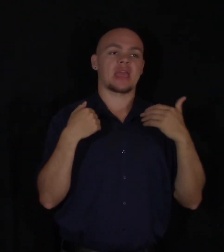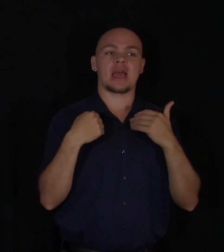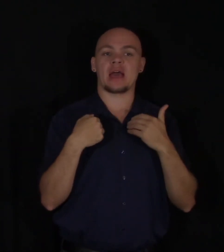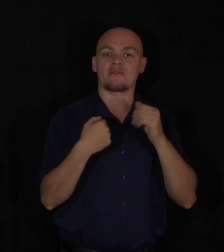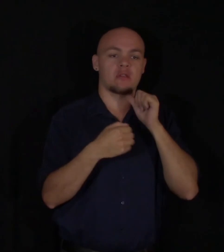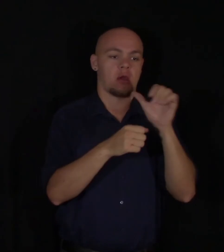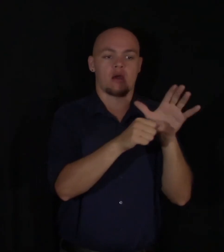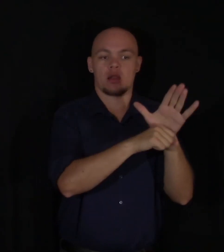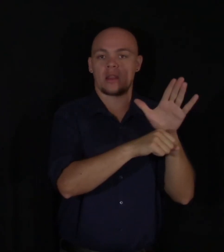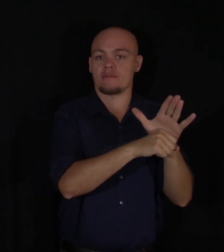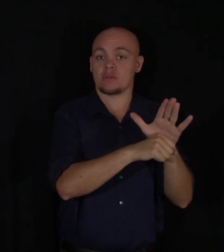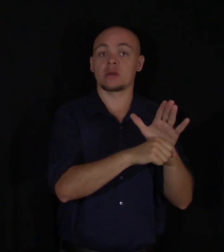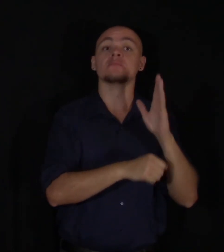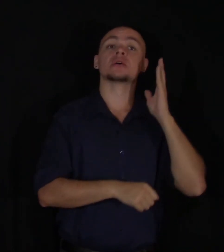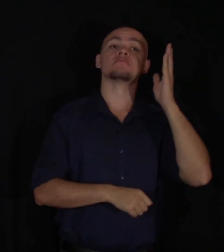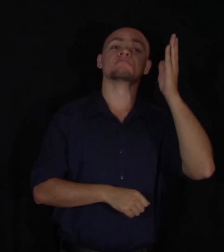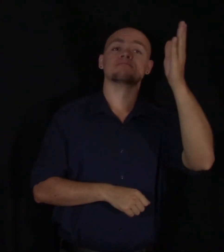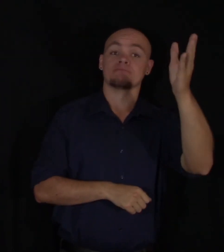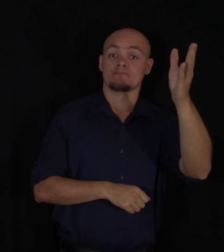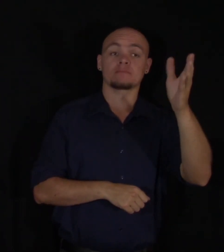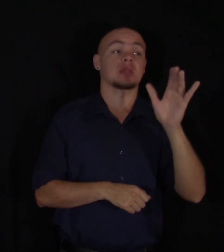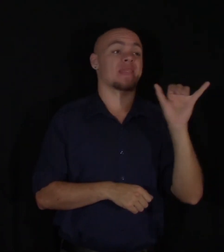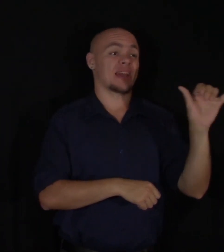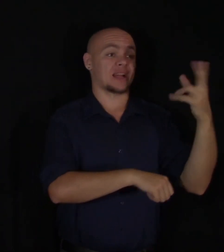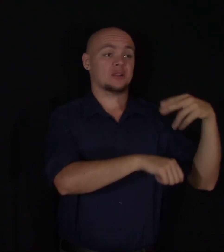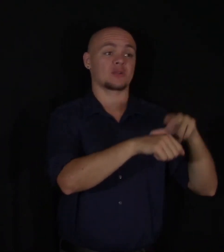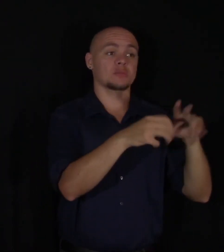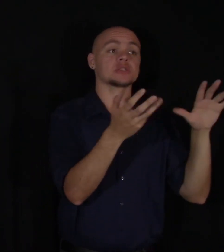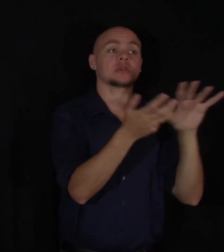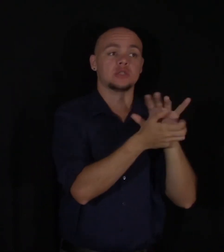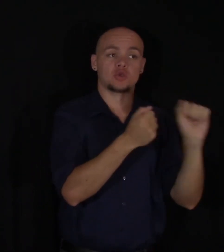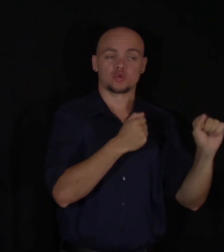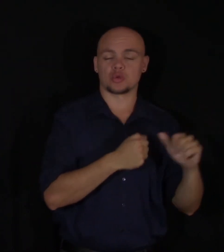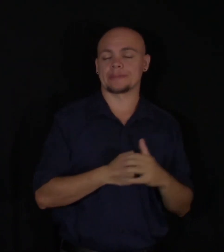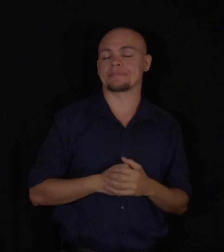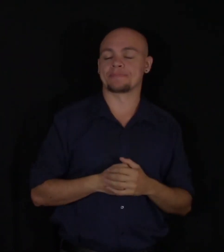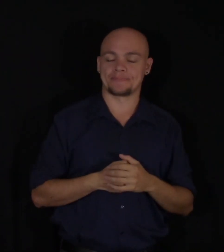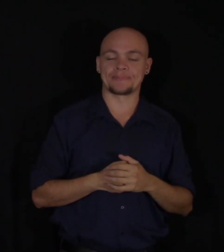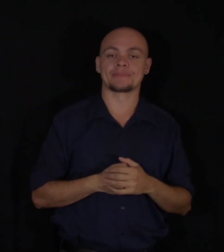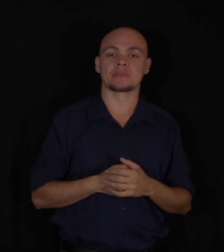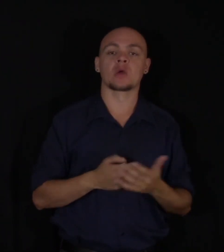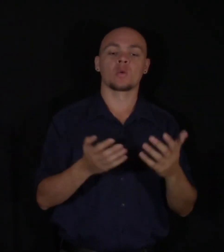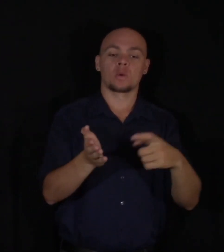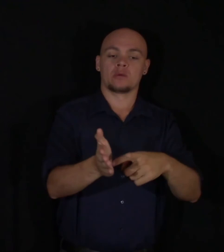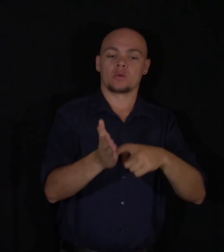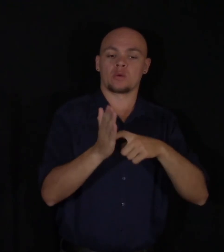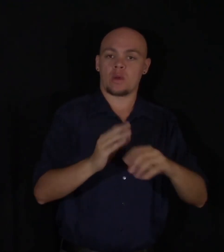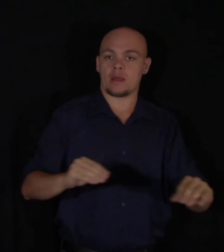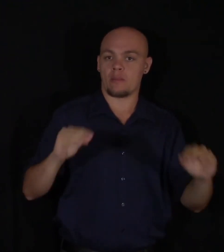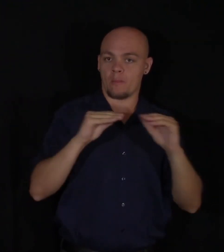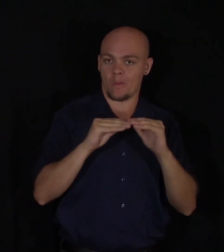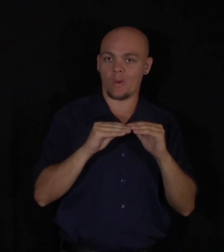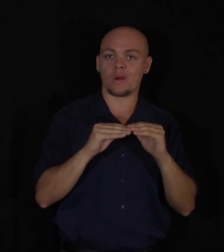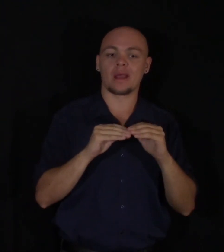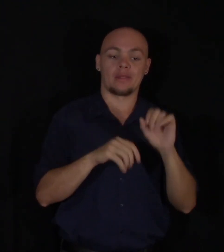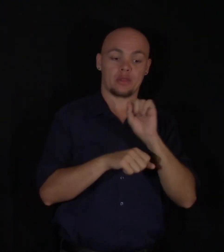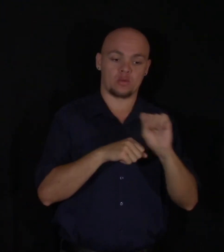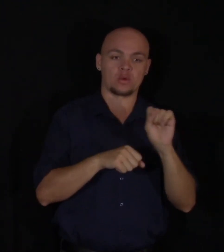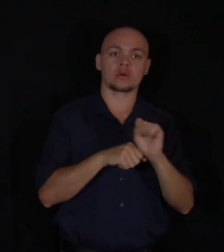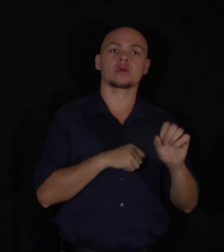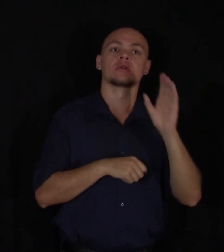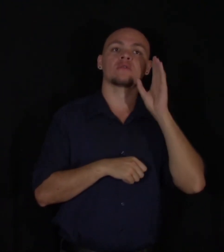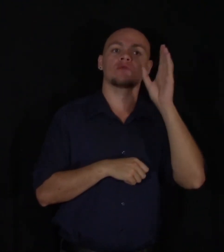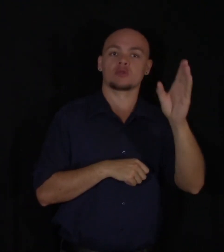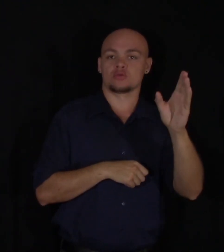But I know we're on our way to destroying this normalcy. We're demanding more and continuing the work laid out for us on June